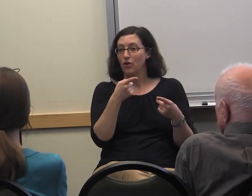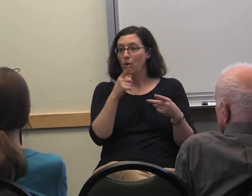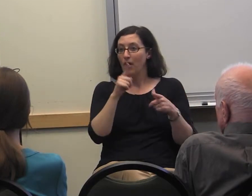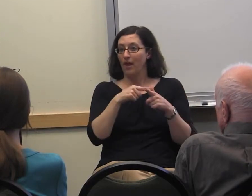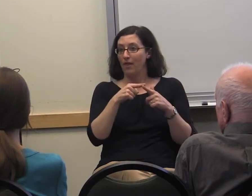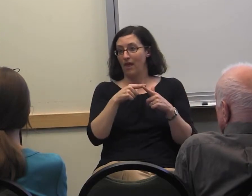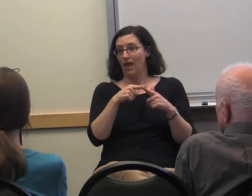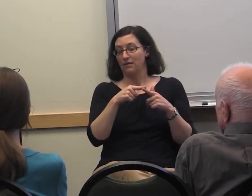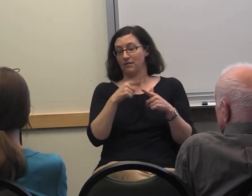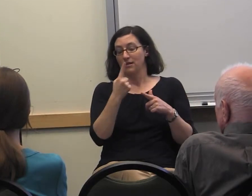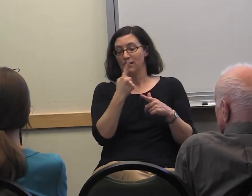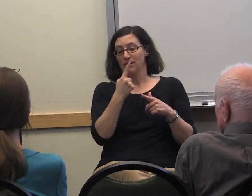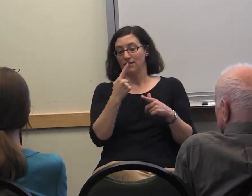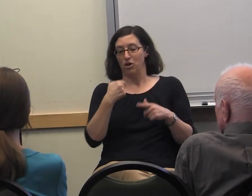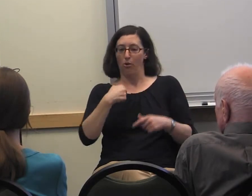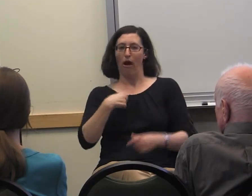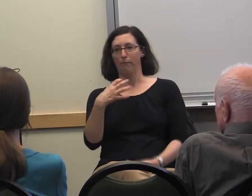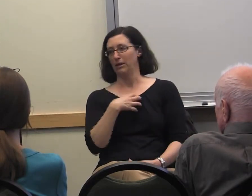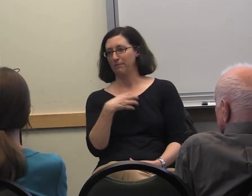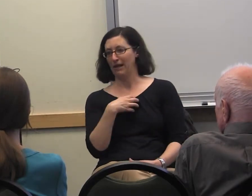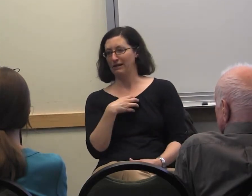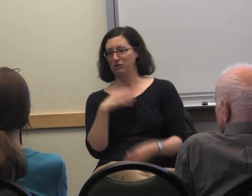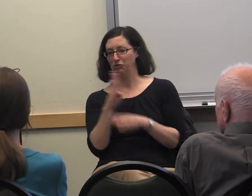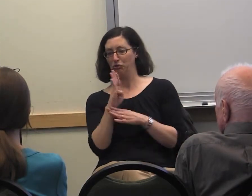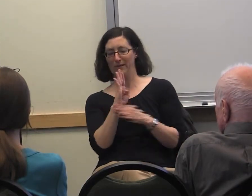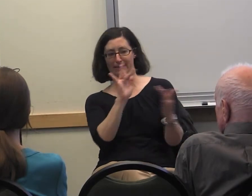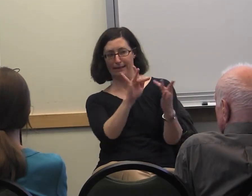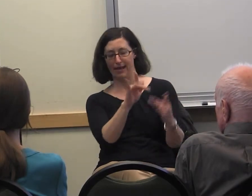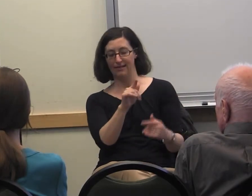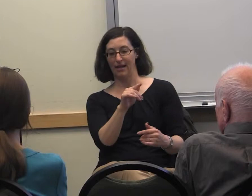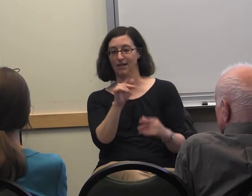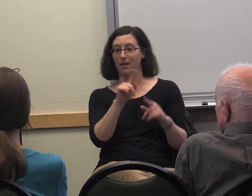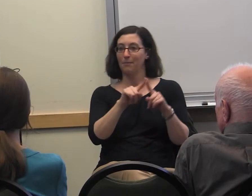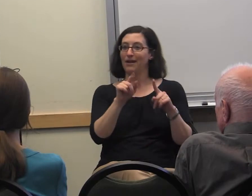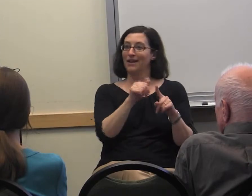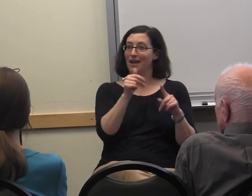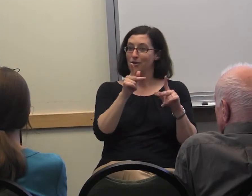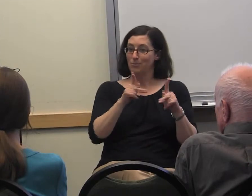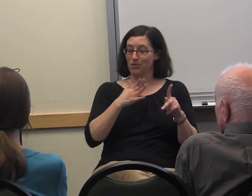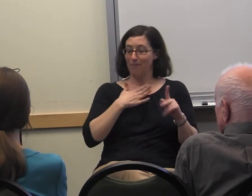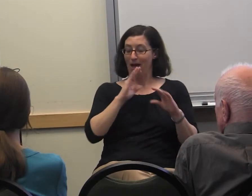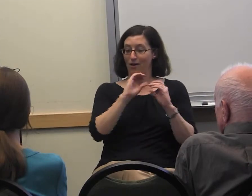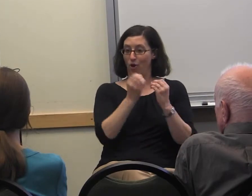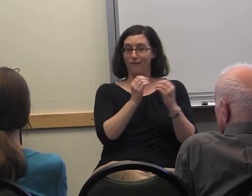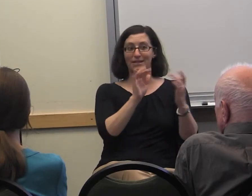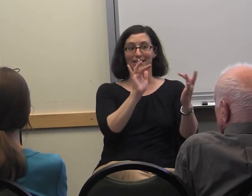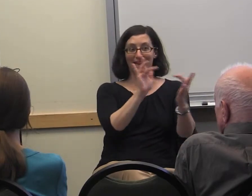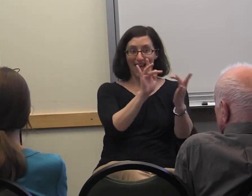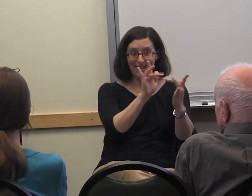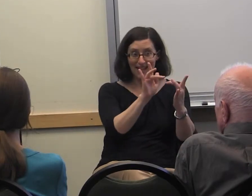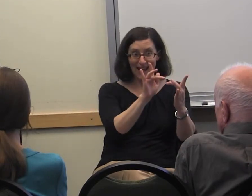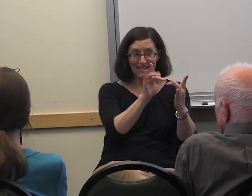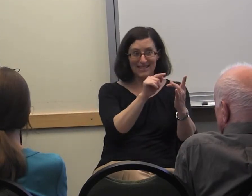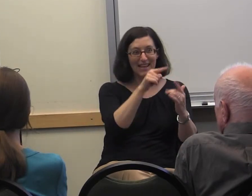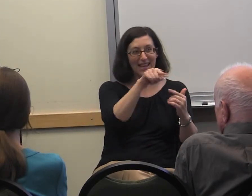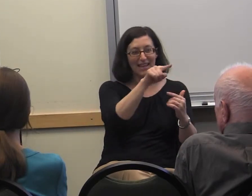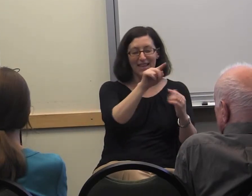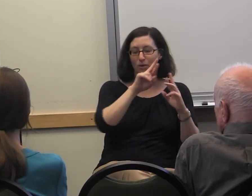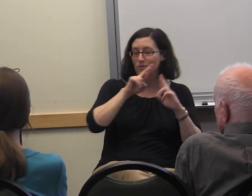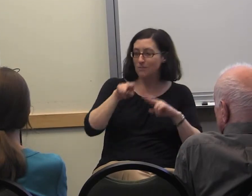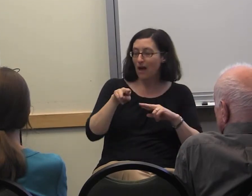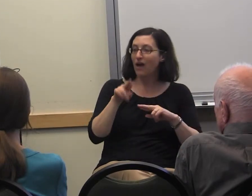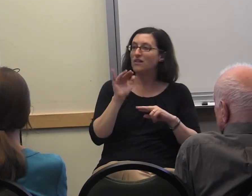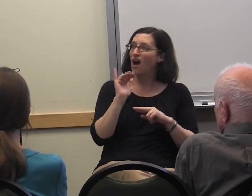them because I was too busy sitting and complaining at my desk. Right? Something different might be possible. So I